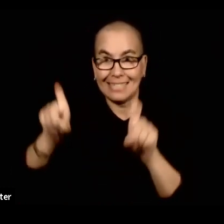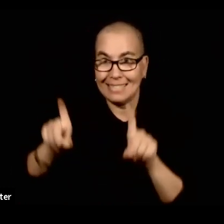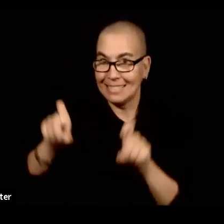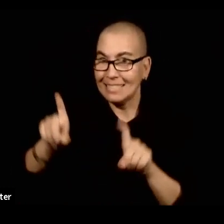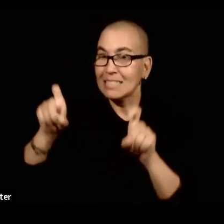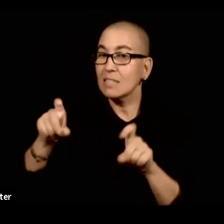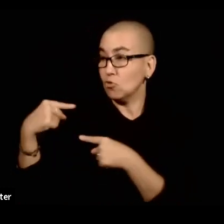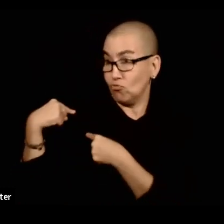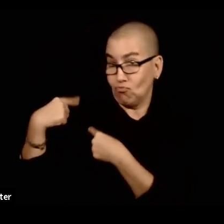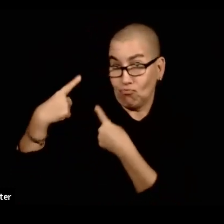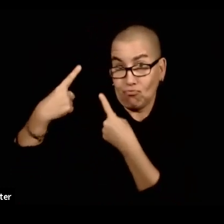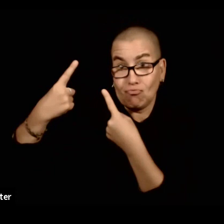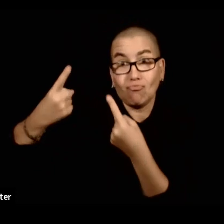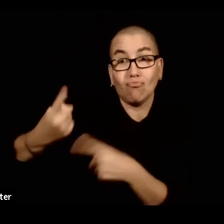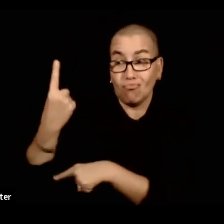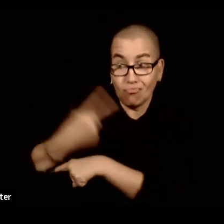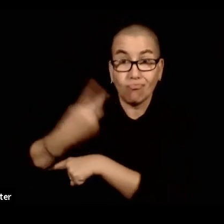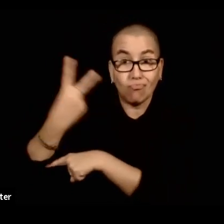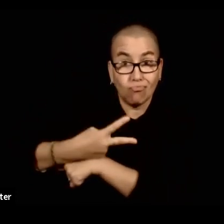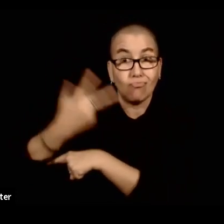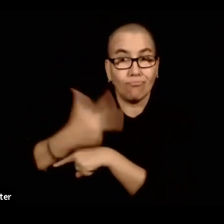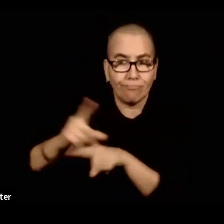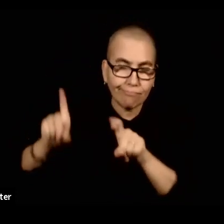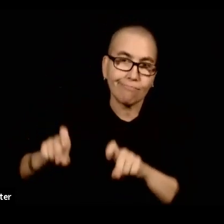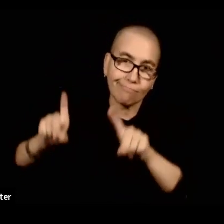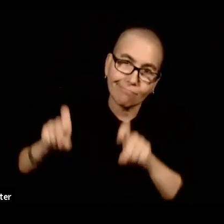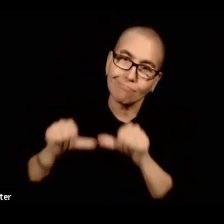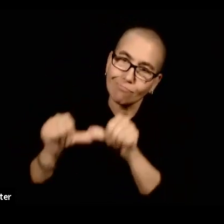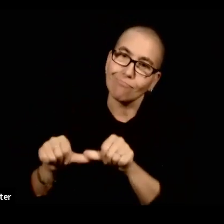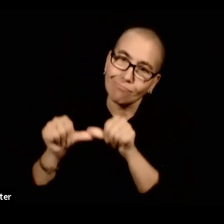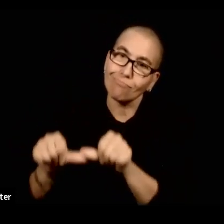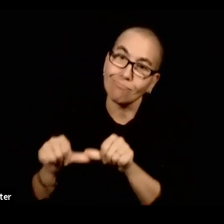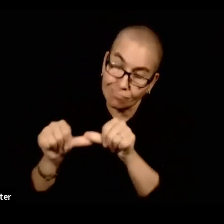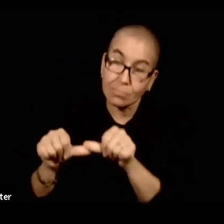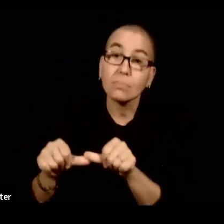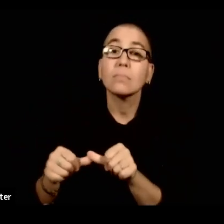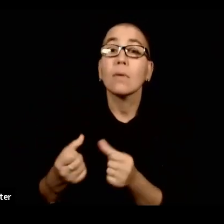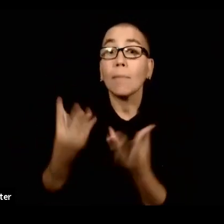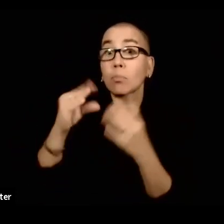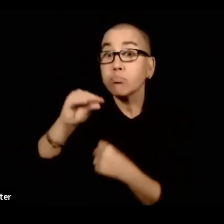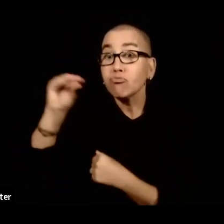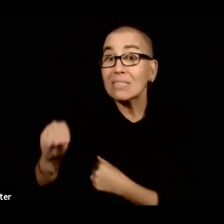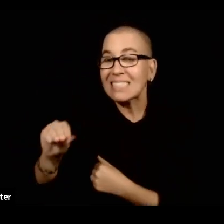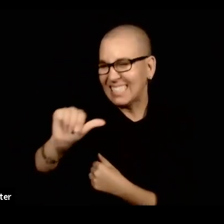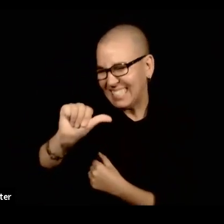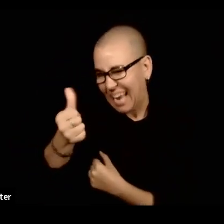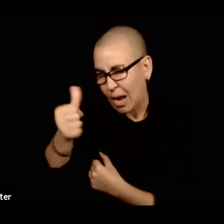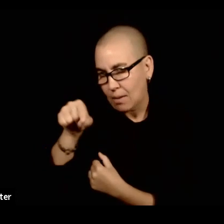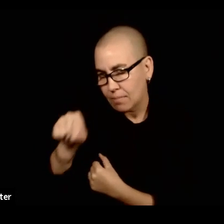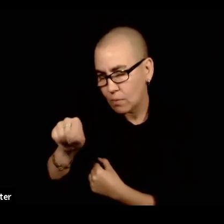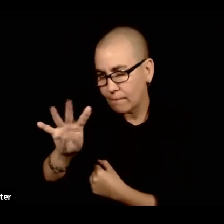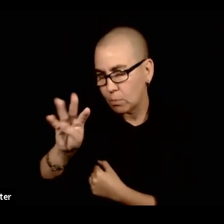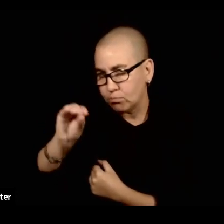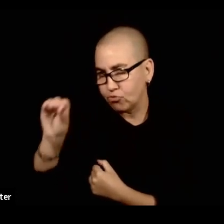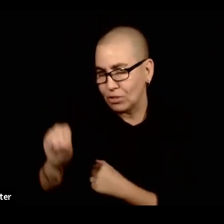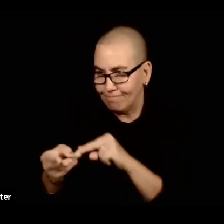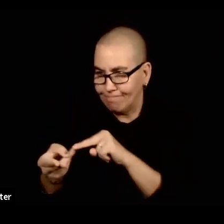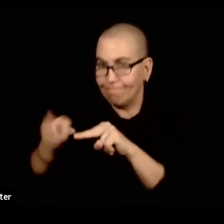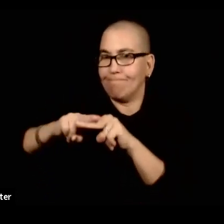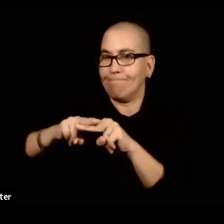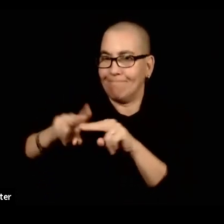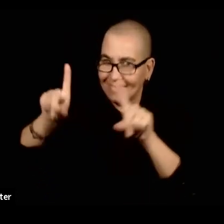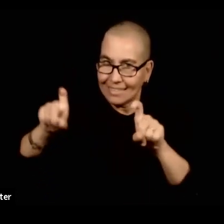10.4% increase in total testing volume versus a 9.2% increase in new positive